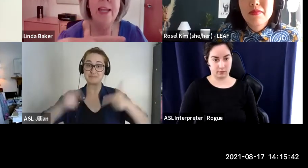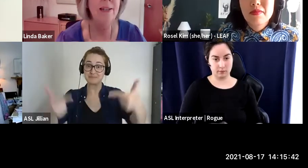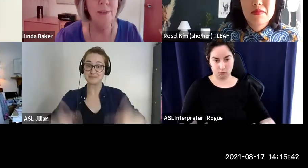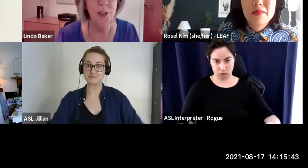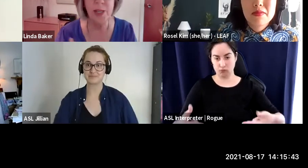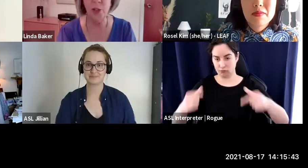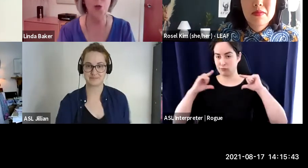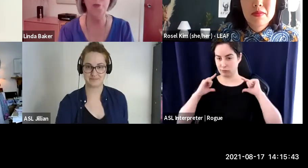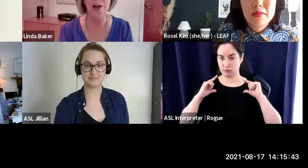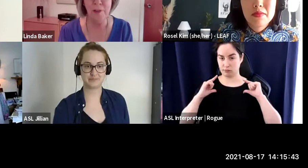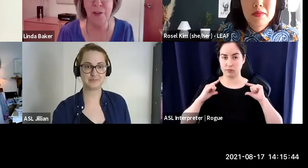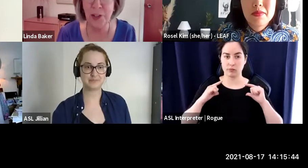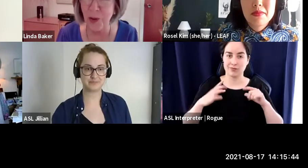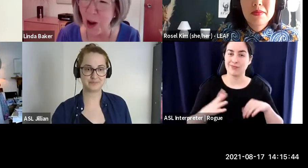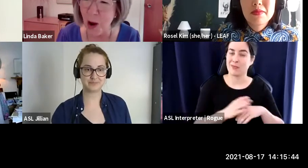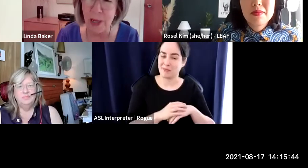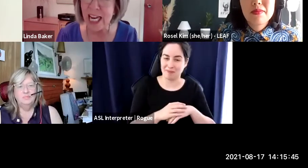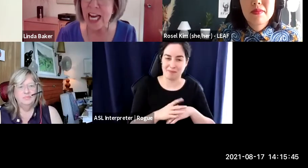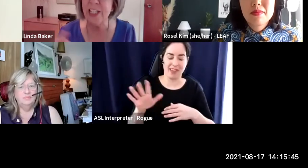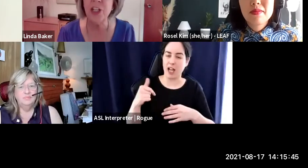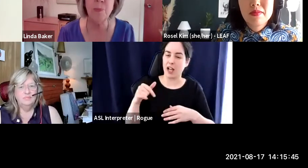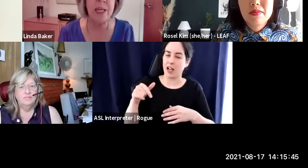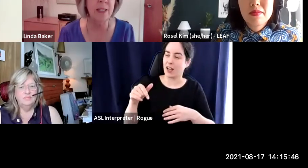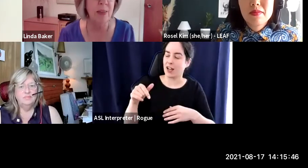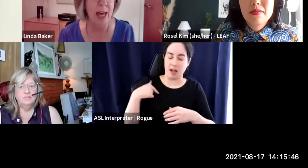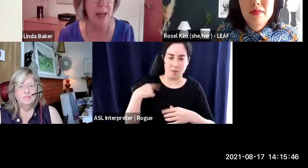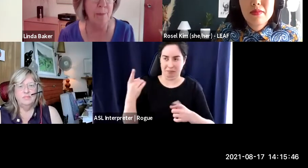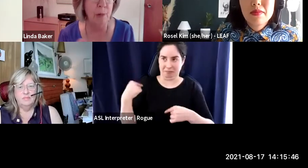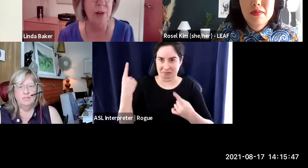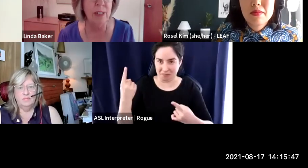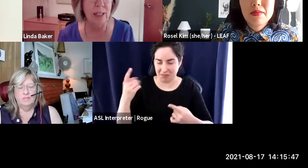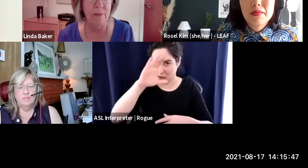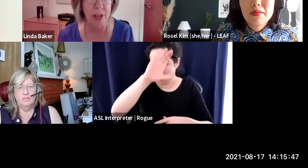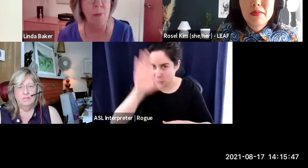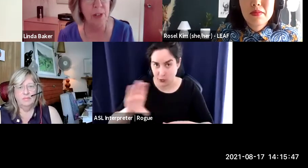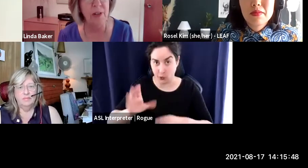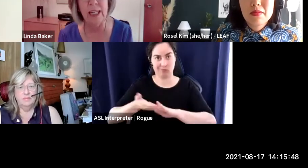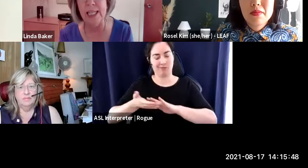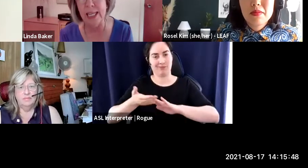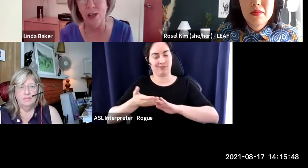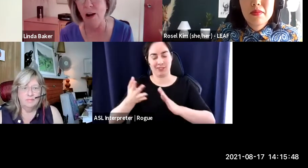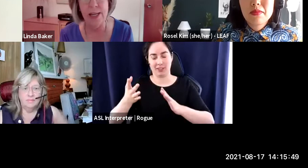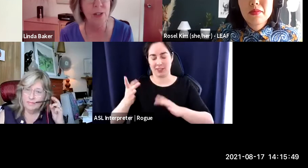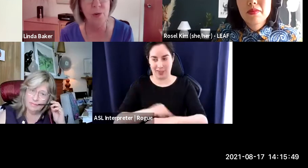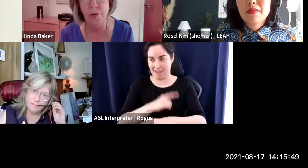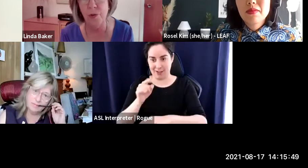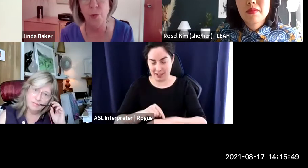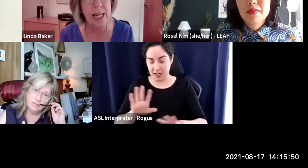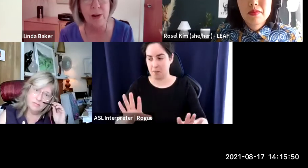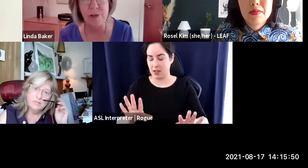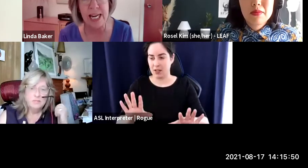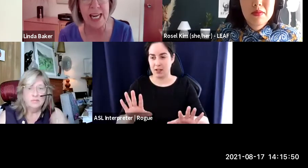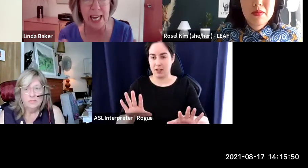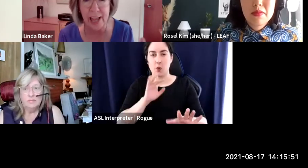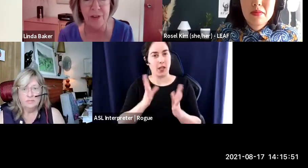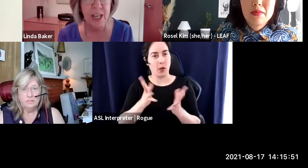we've been doing Zoom for so long, but it just speaks to that importance of the opportunity that Dawn is so great